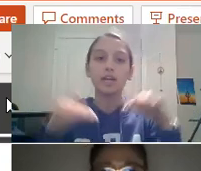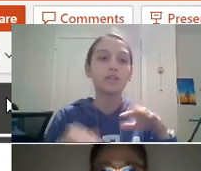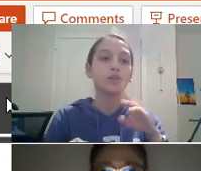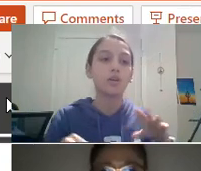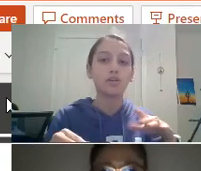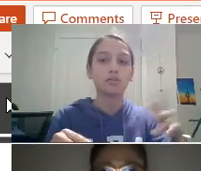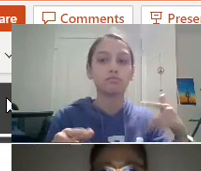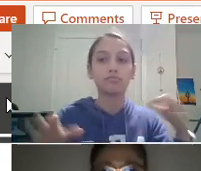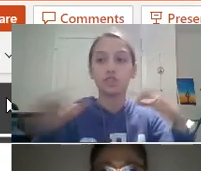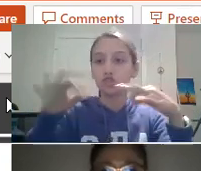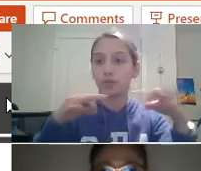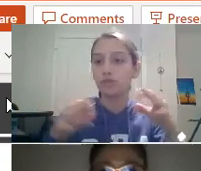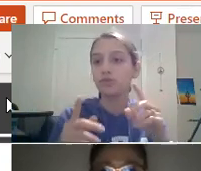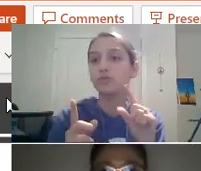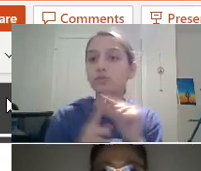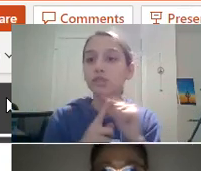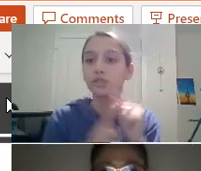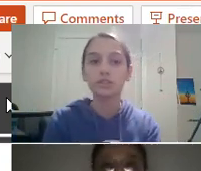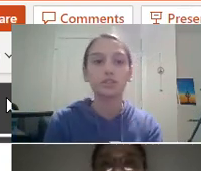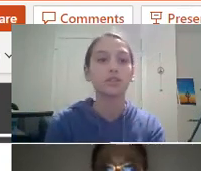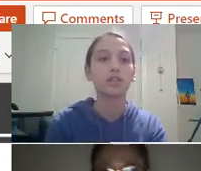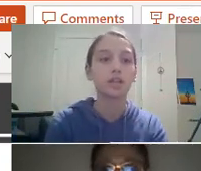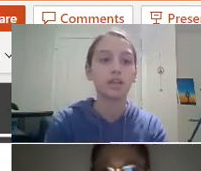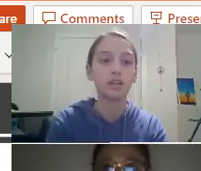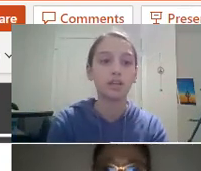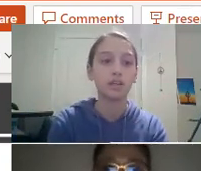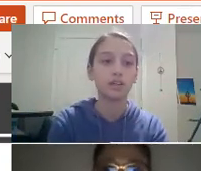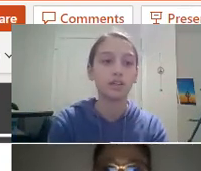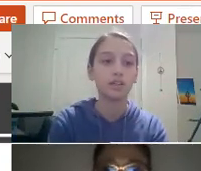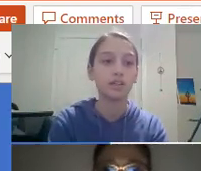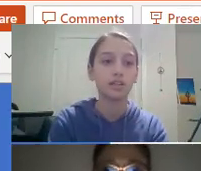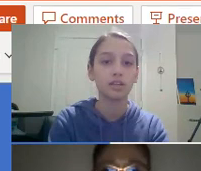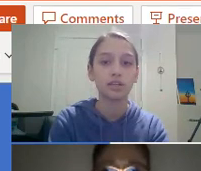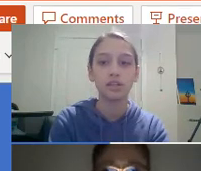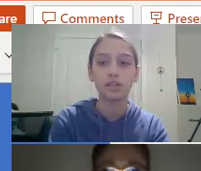So next are descriptive words. And